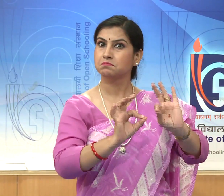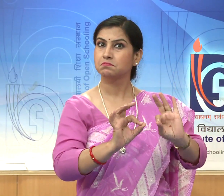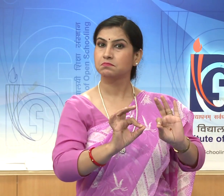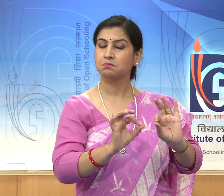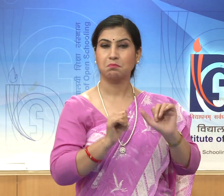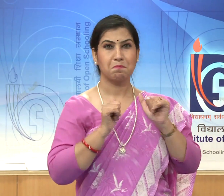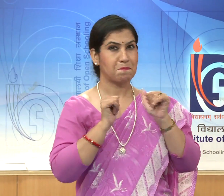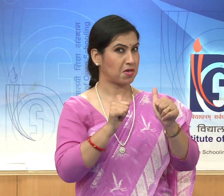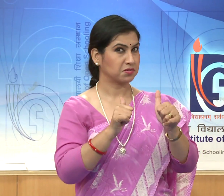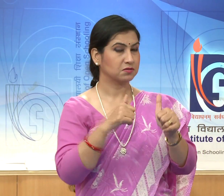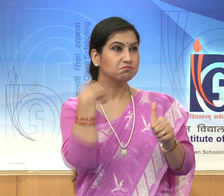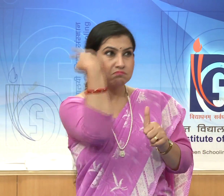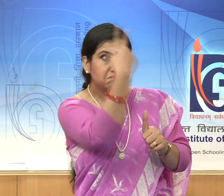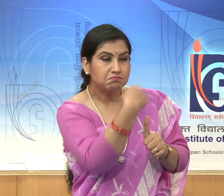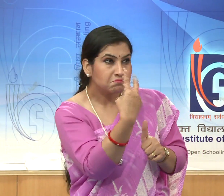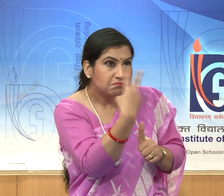is noteworthy.